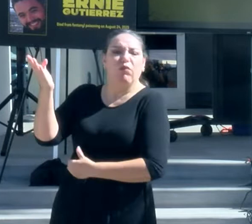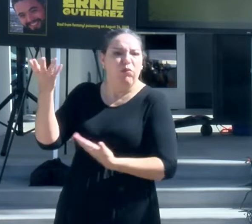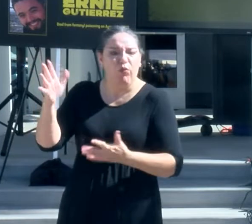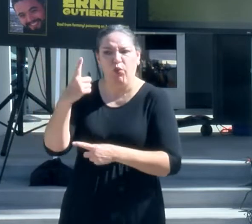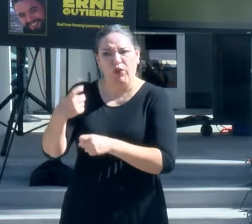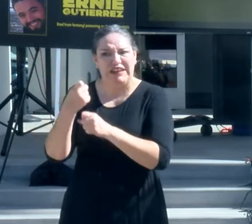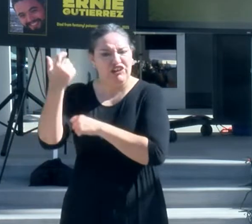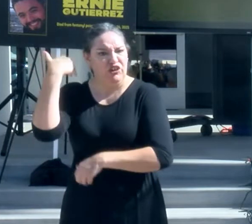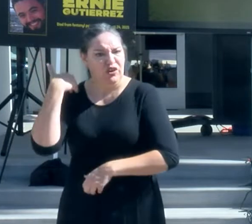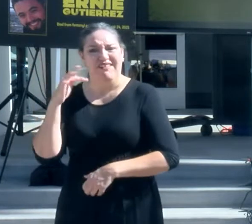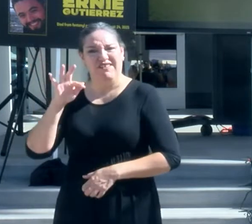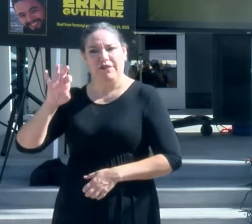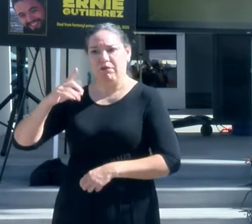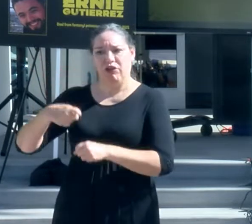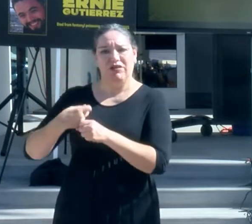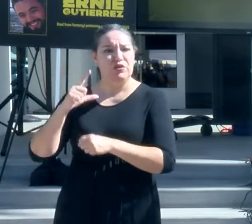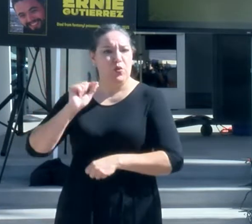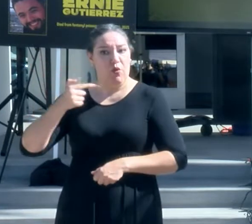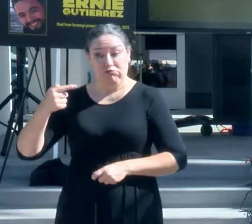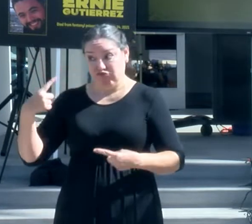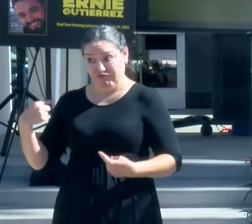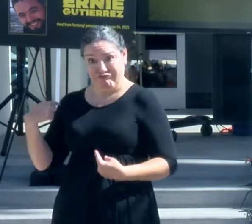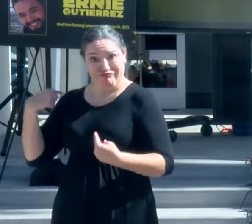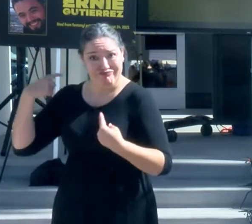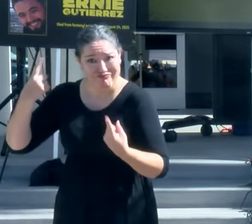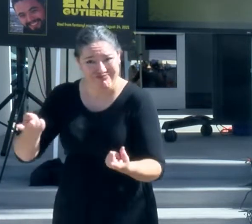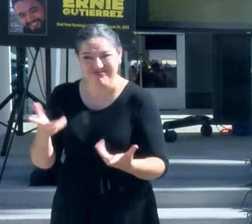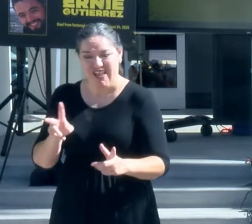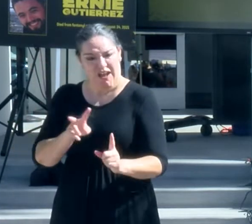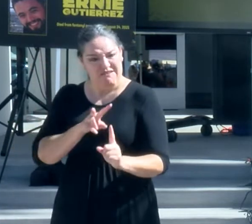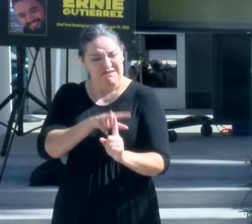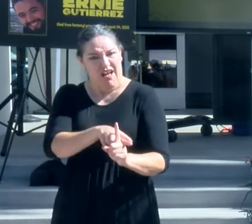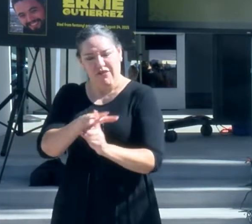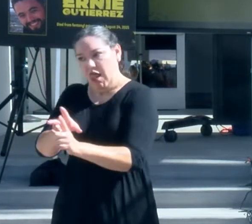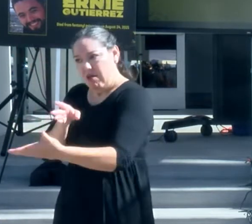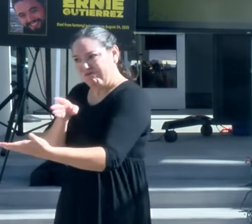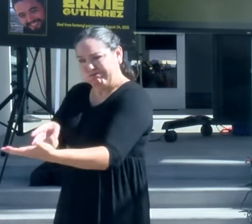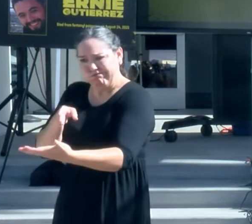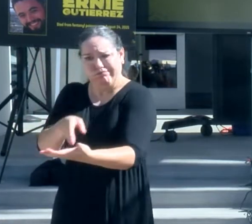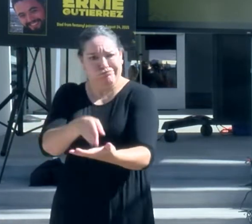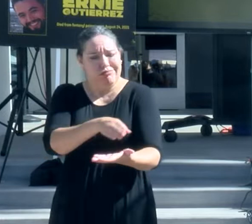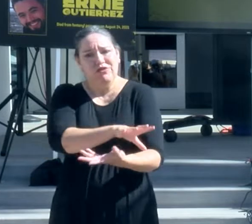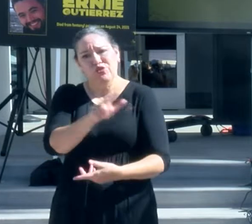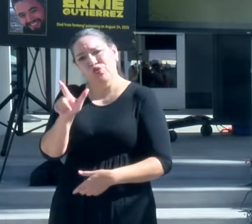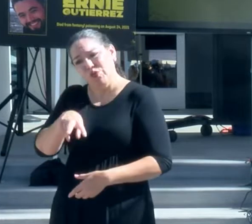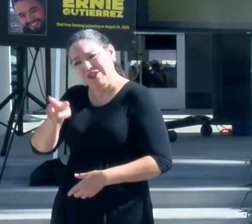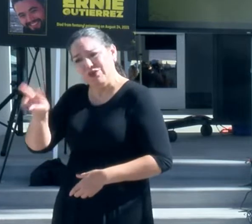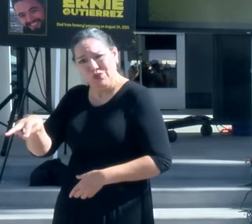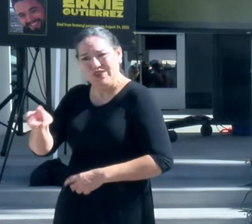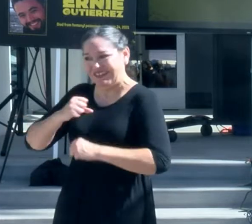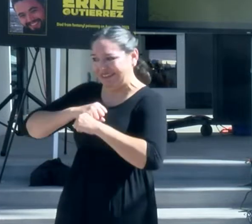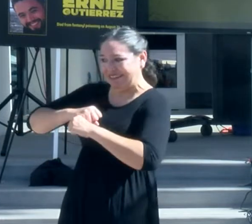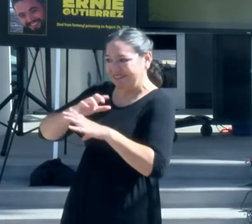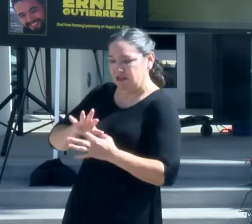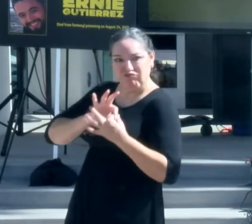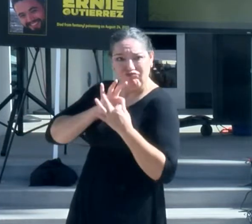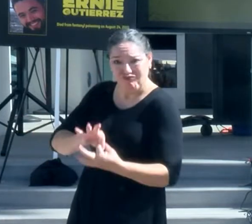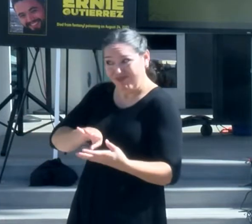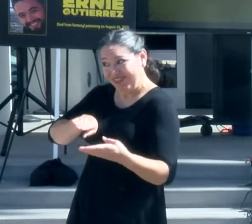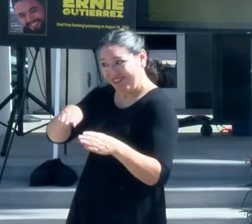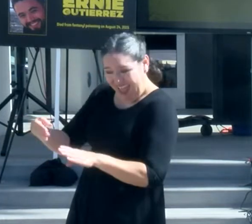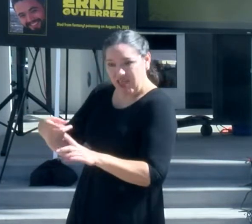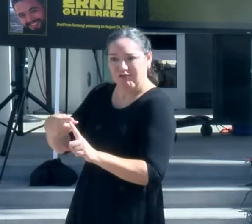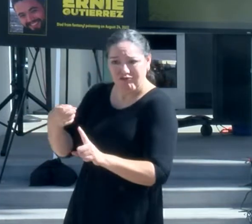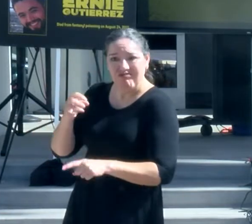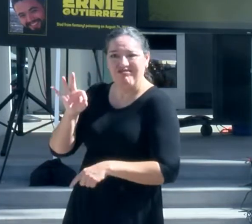2021. Since then, our office has filed on 22 defendants for fentanyl-related deaths.